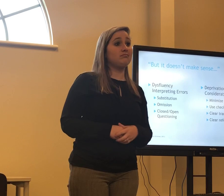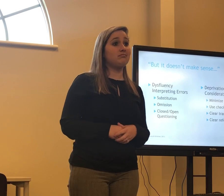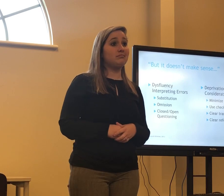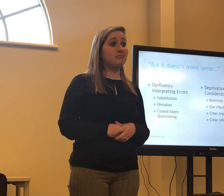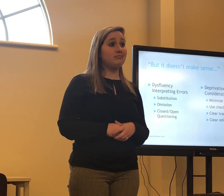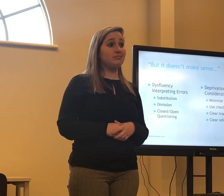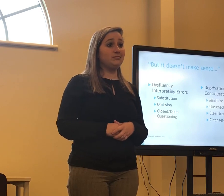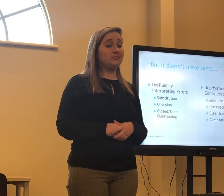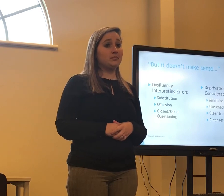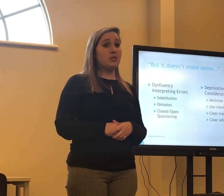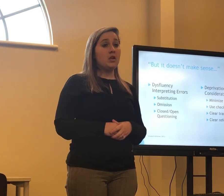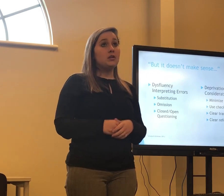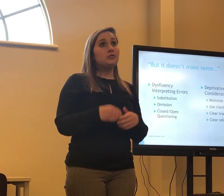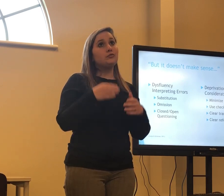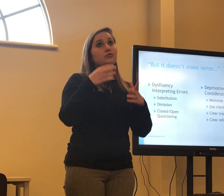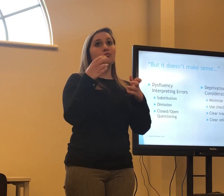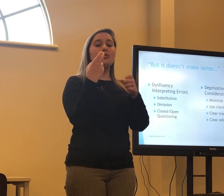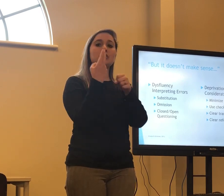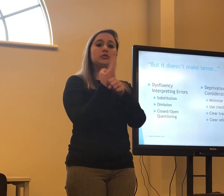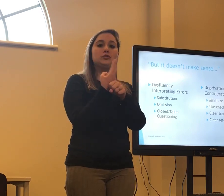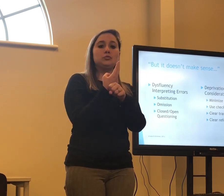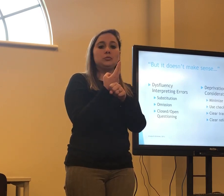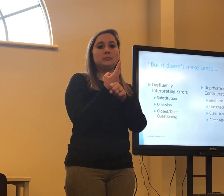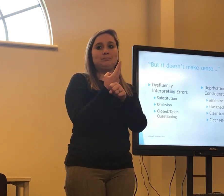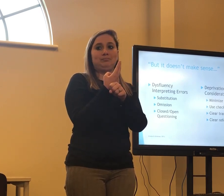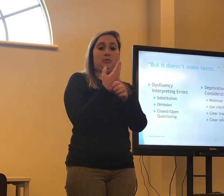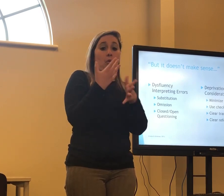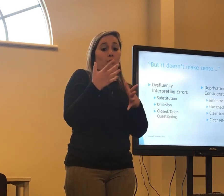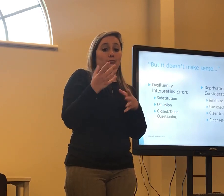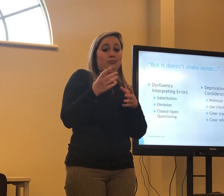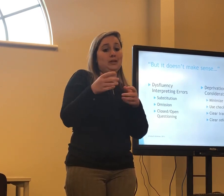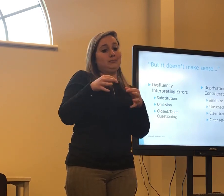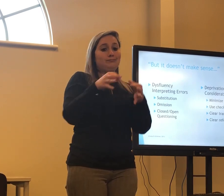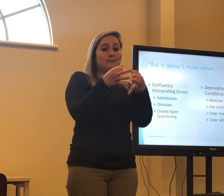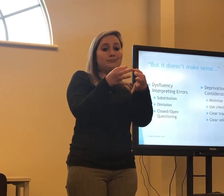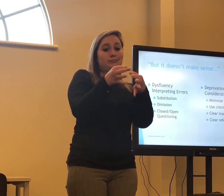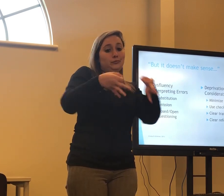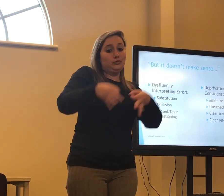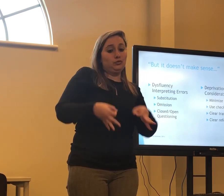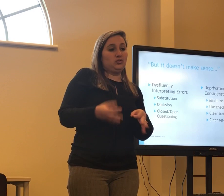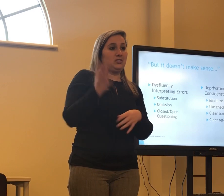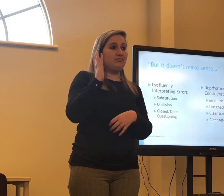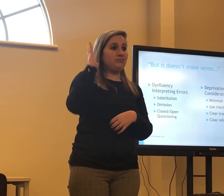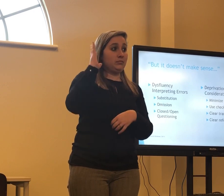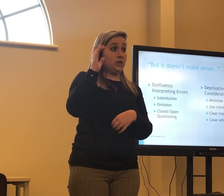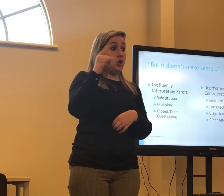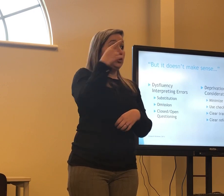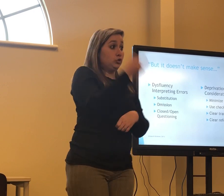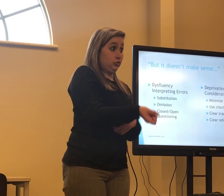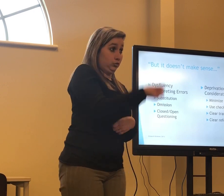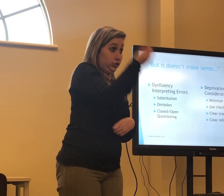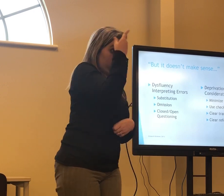want to use check-ins, like I was just describing. Do you understand that's a closed-ended question? Don't